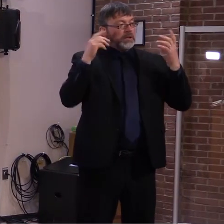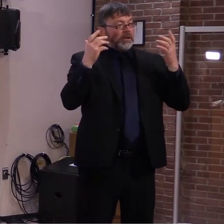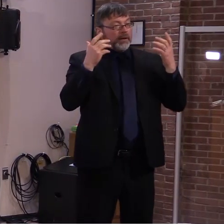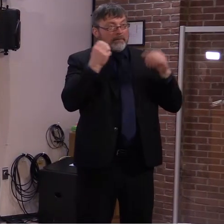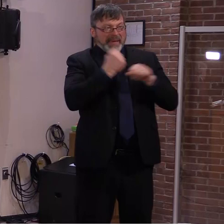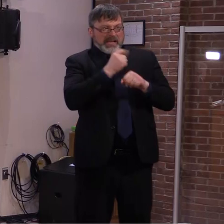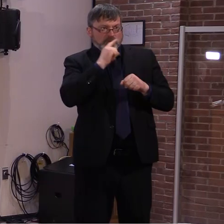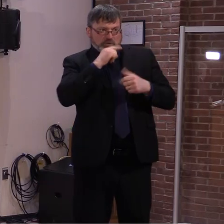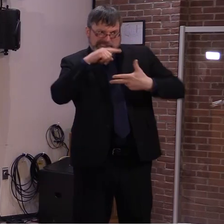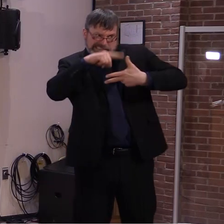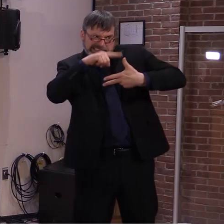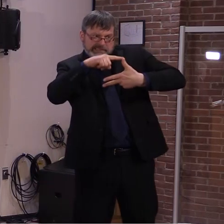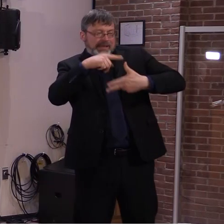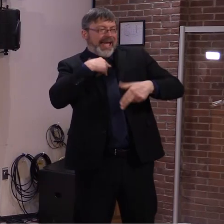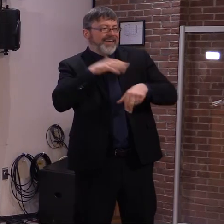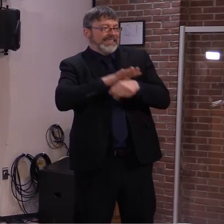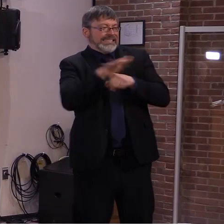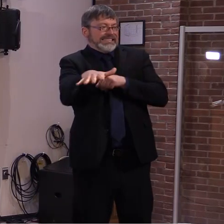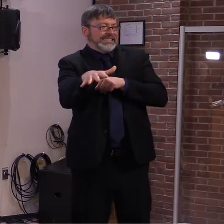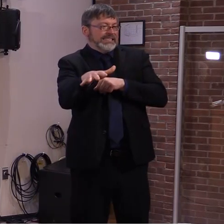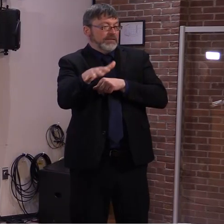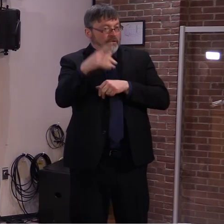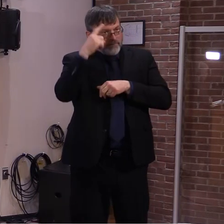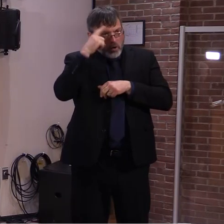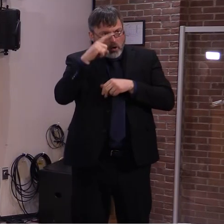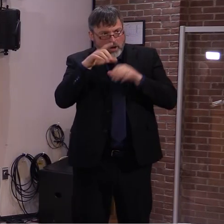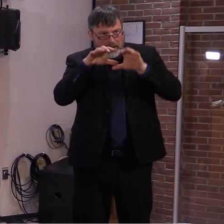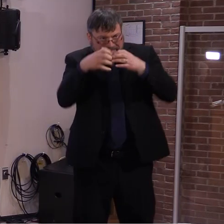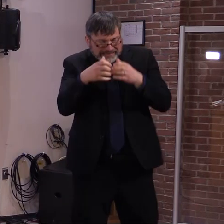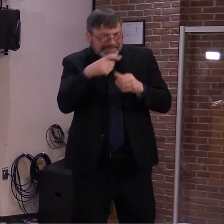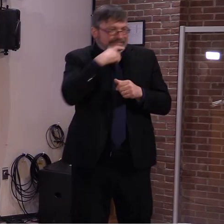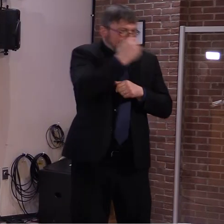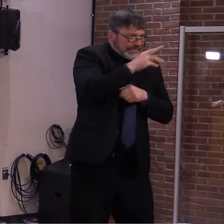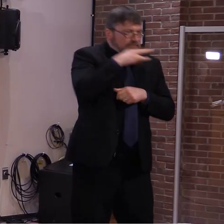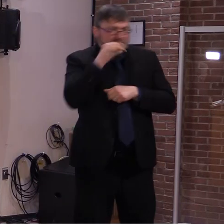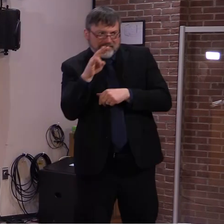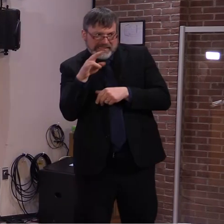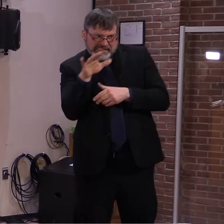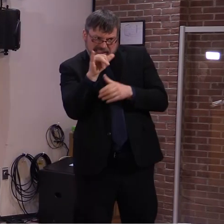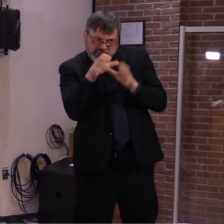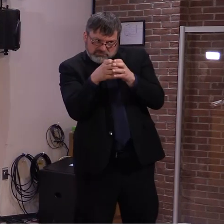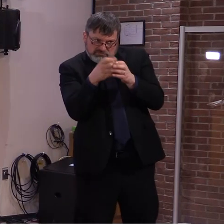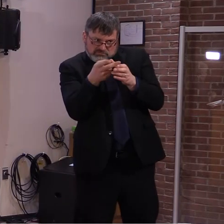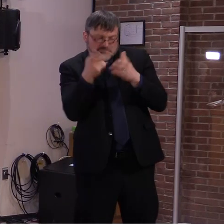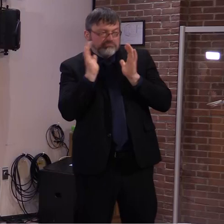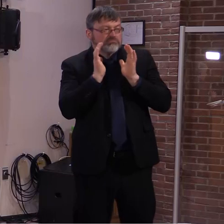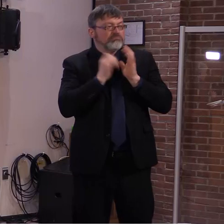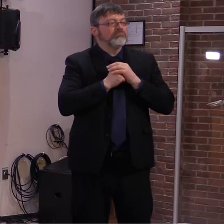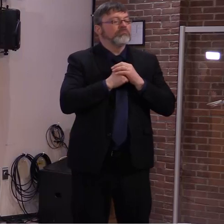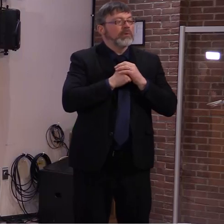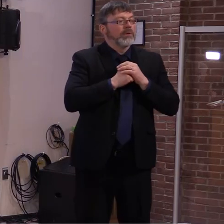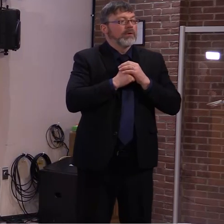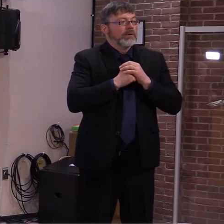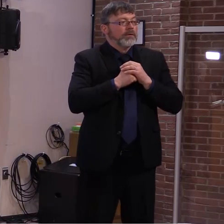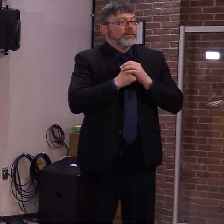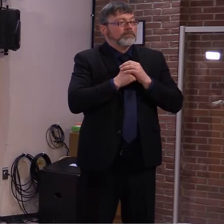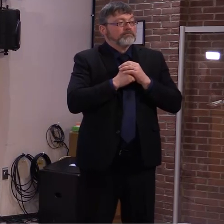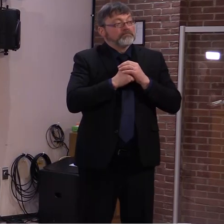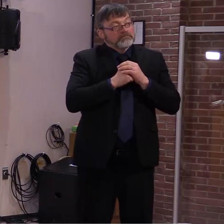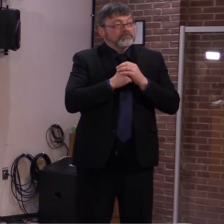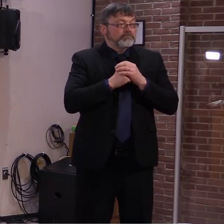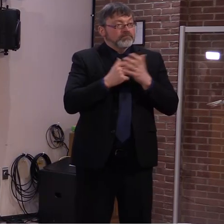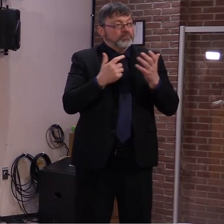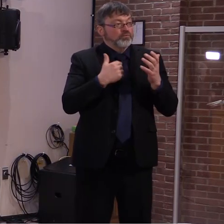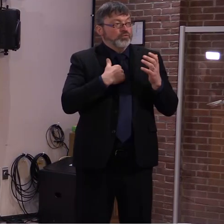at these various regional sites. So we're trying to make sure that we have